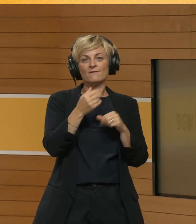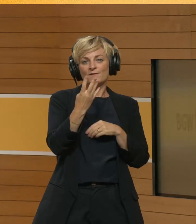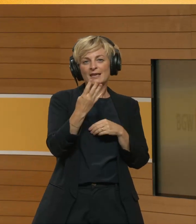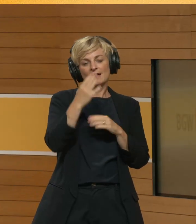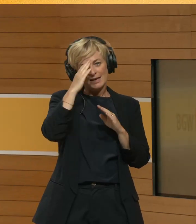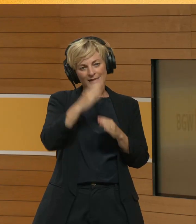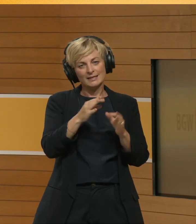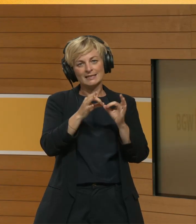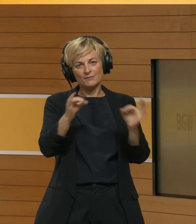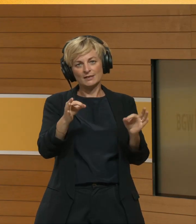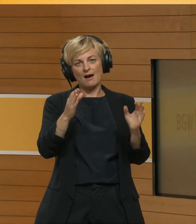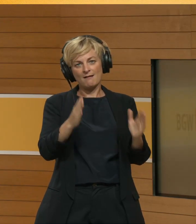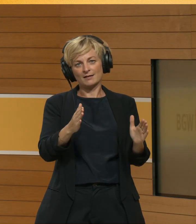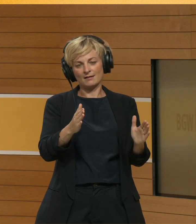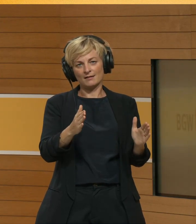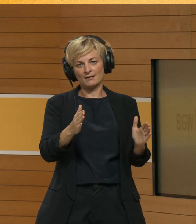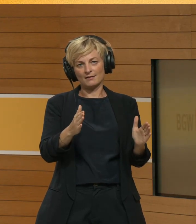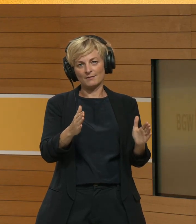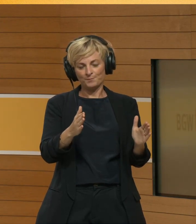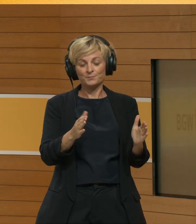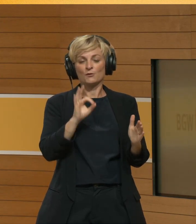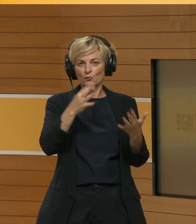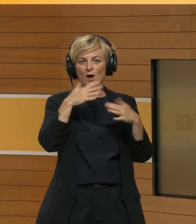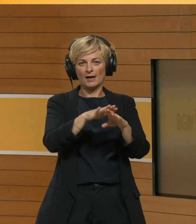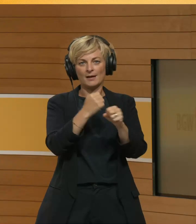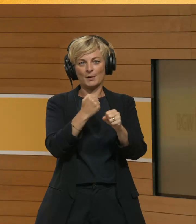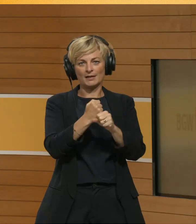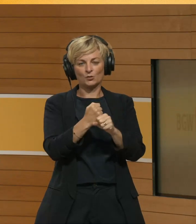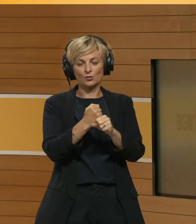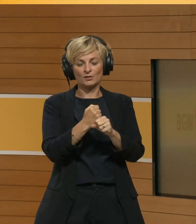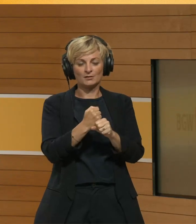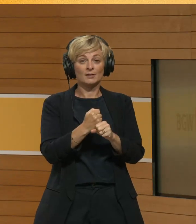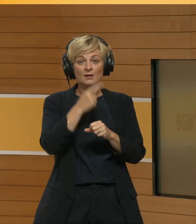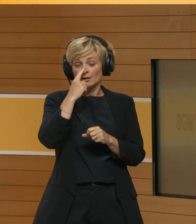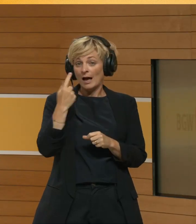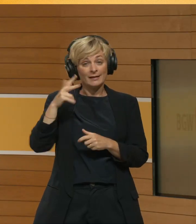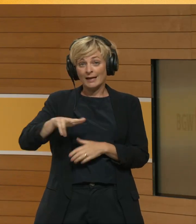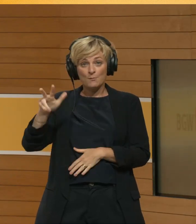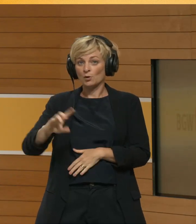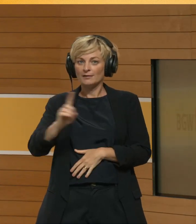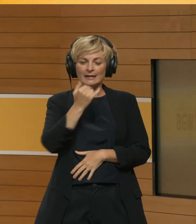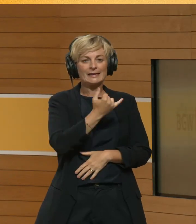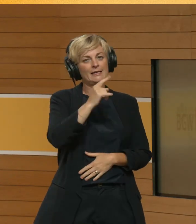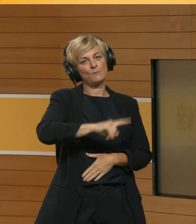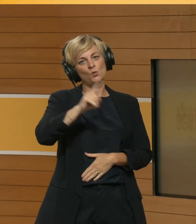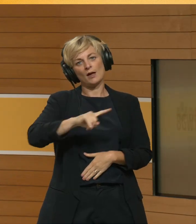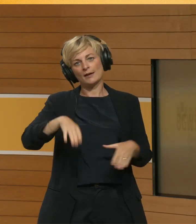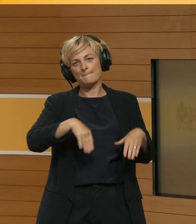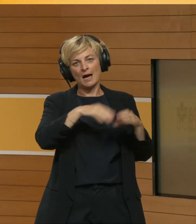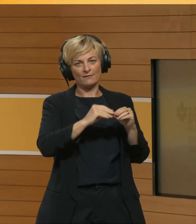month at the beginning of the month, when usually most of our staff is starting their jobs. So it's on